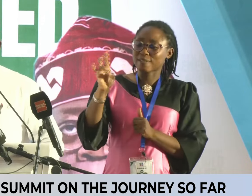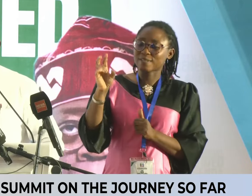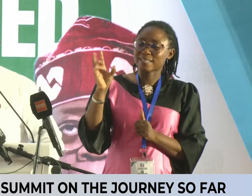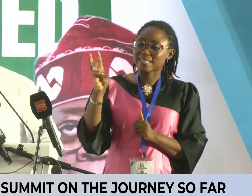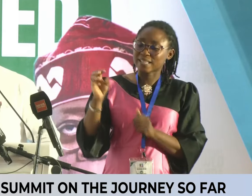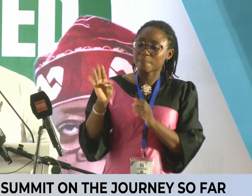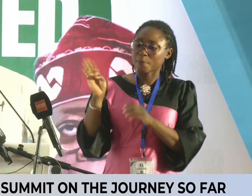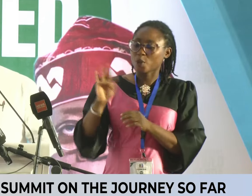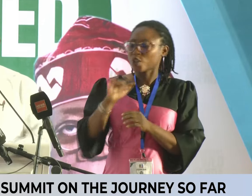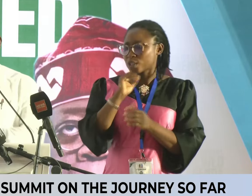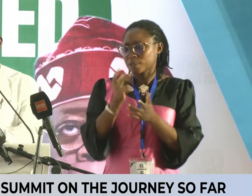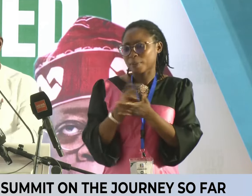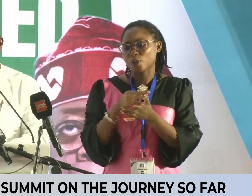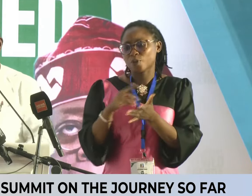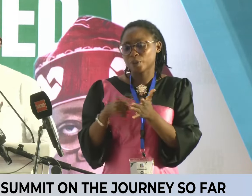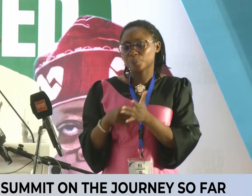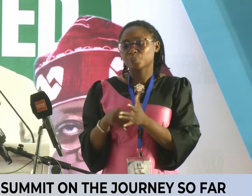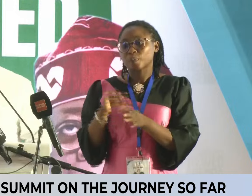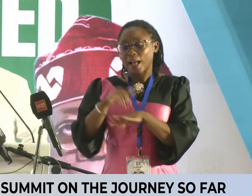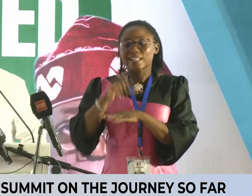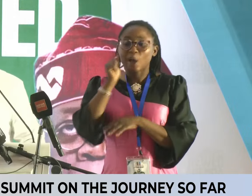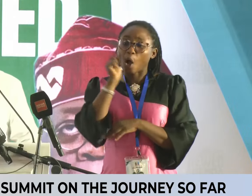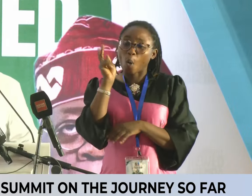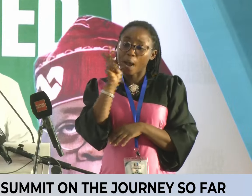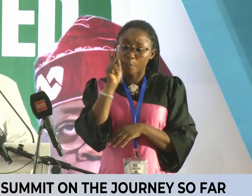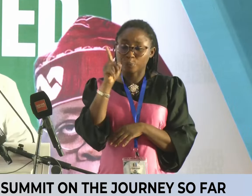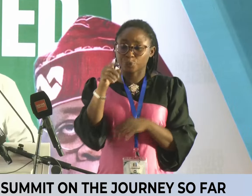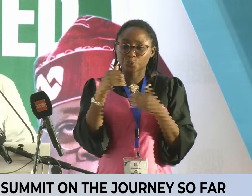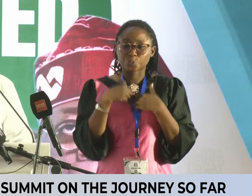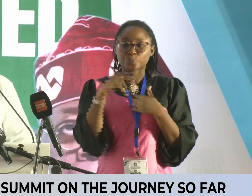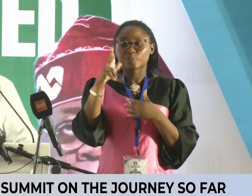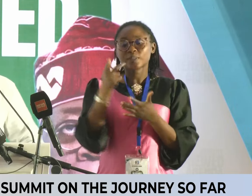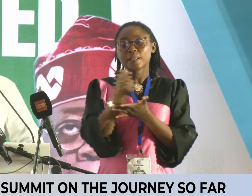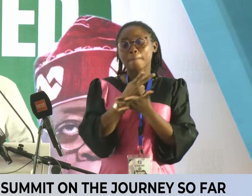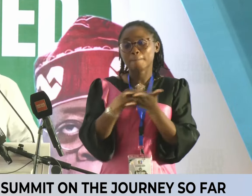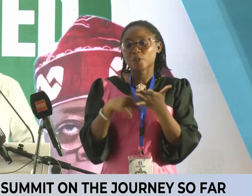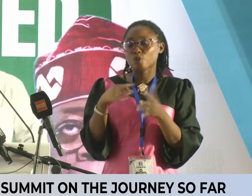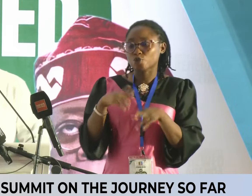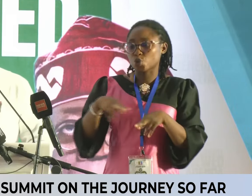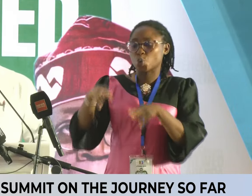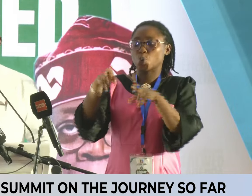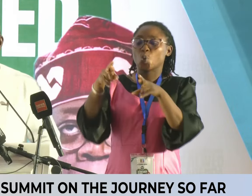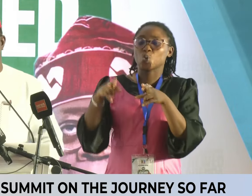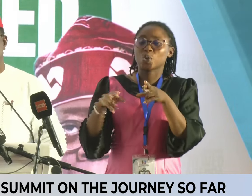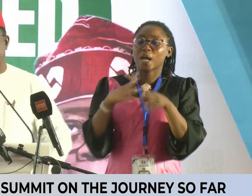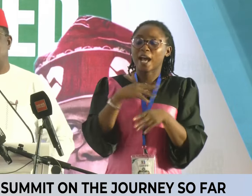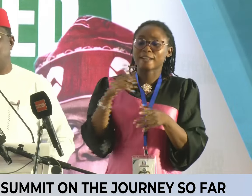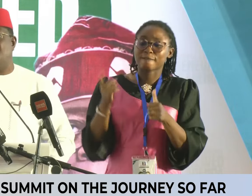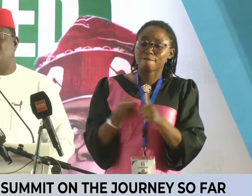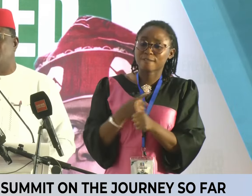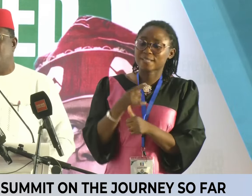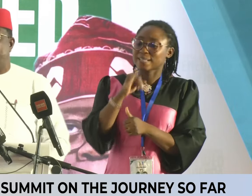East-West Road. Then you get to Akwa Ibom, you have 3 sections of the road, and the